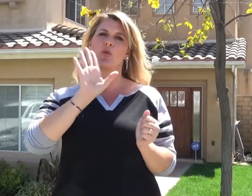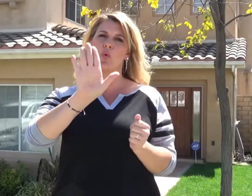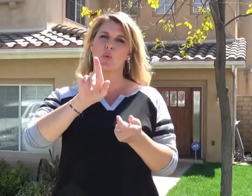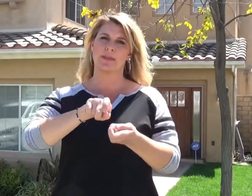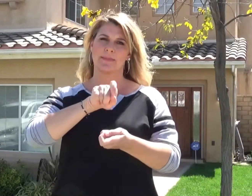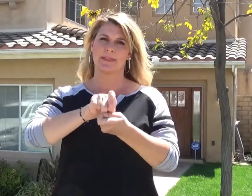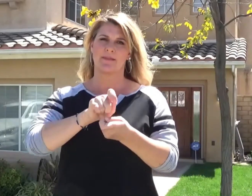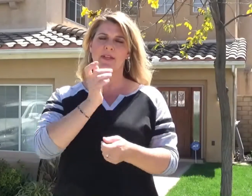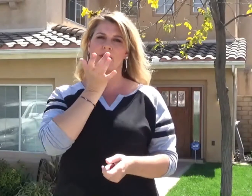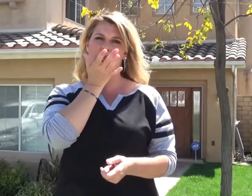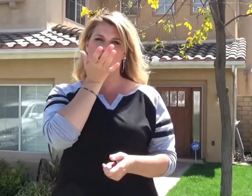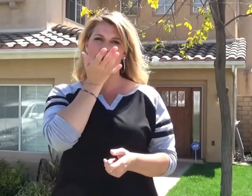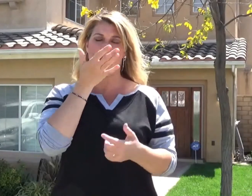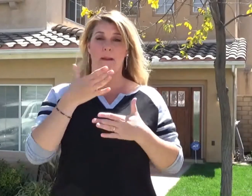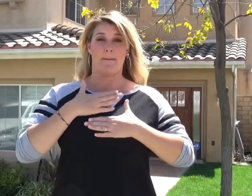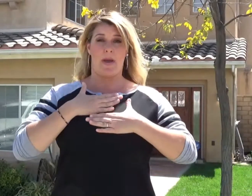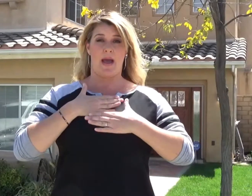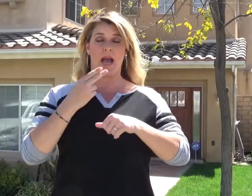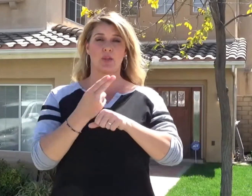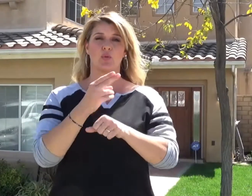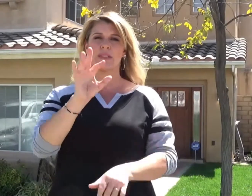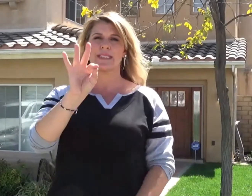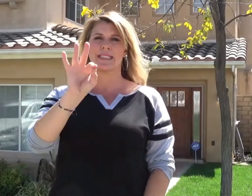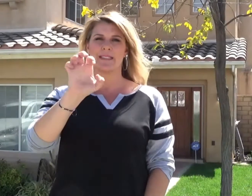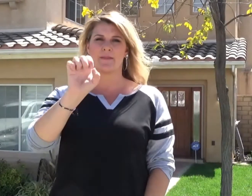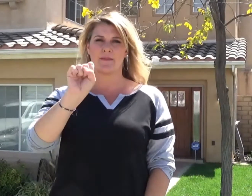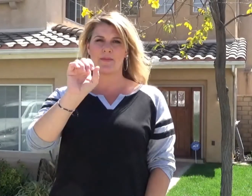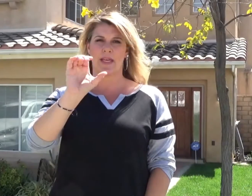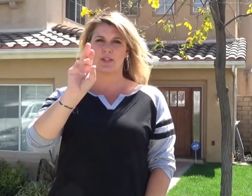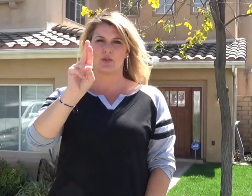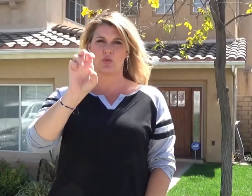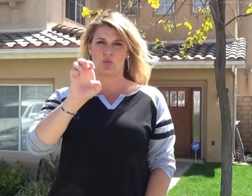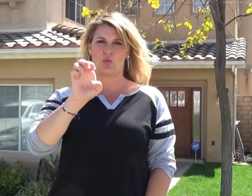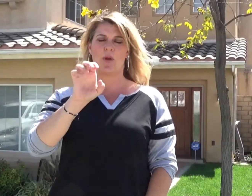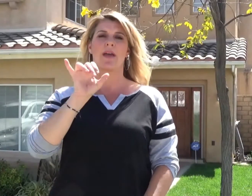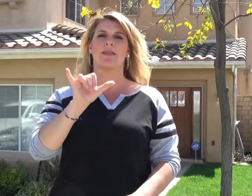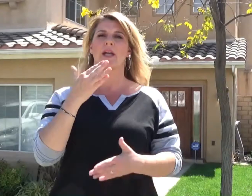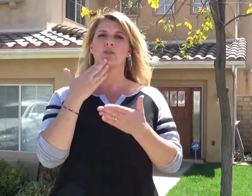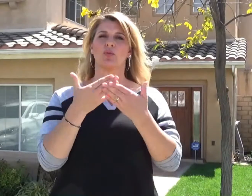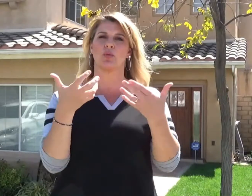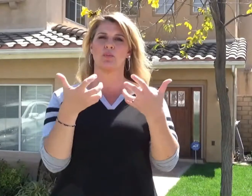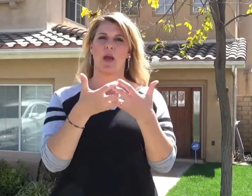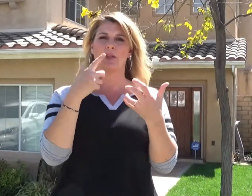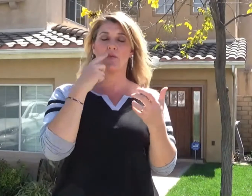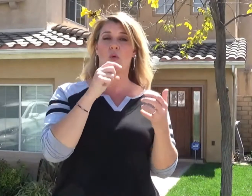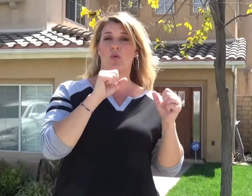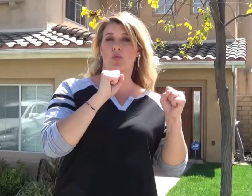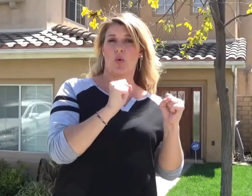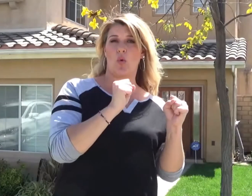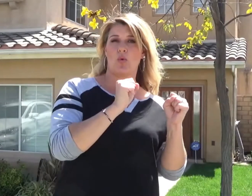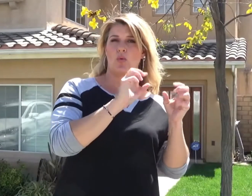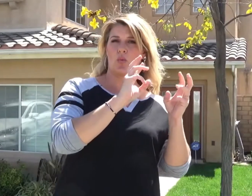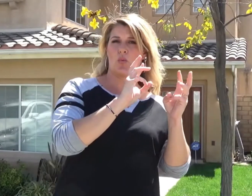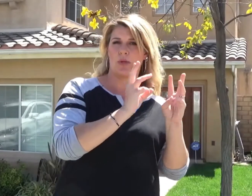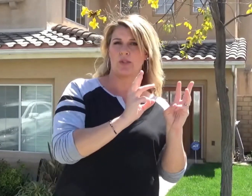your seeds, specifically for your grass type. I use fescue seeds, which is a good fit for both